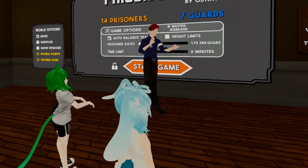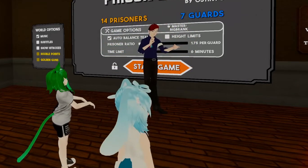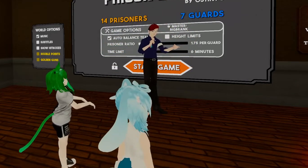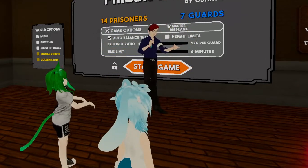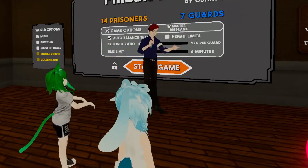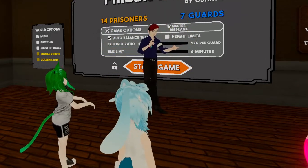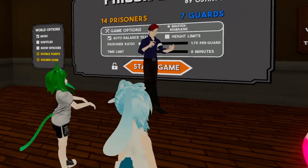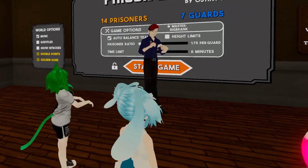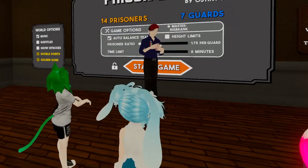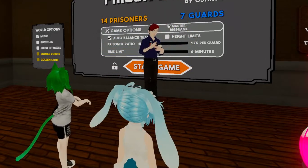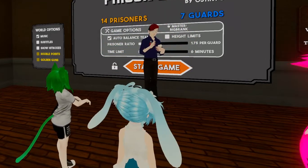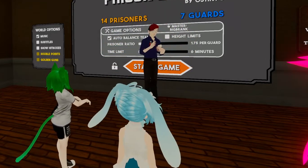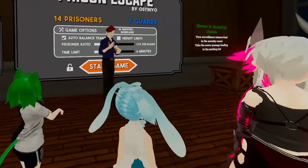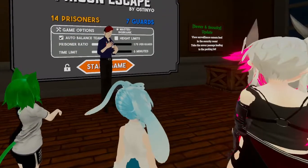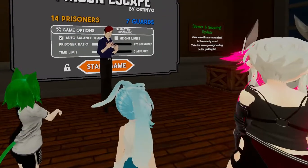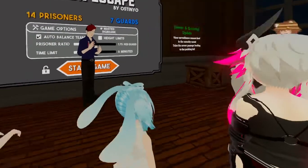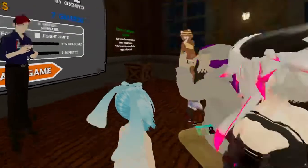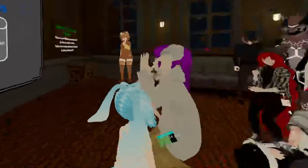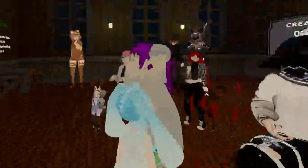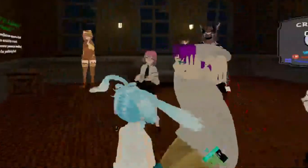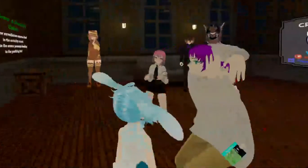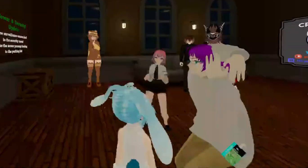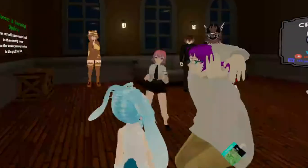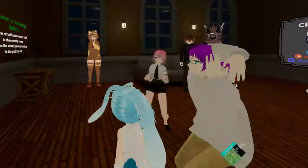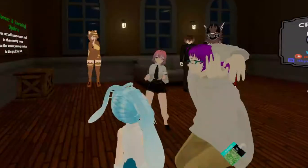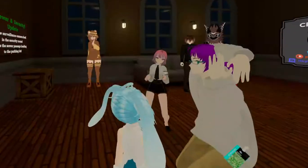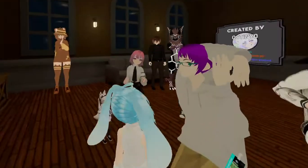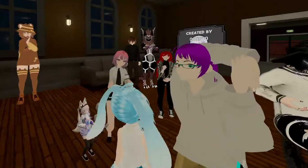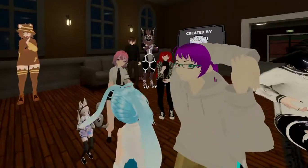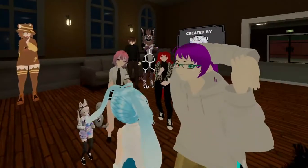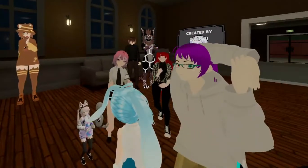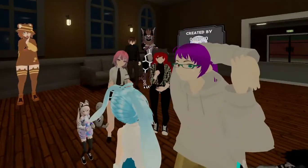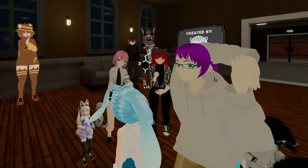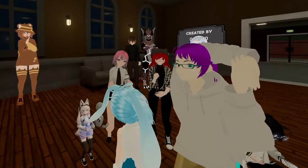I really hope Alet's gonna be a prisoner, so he has time.